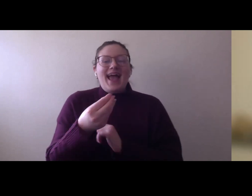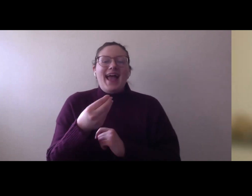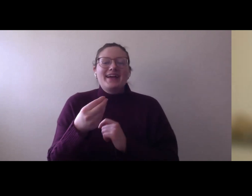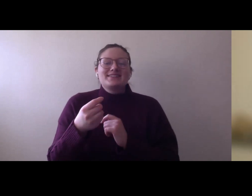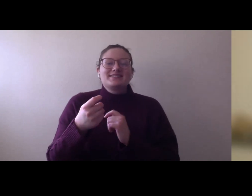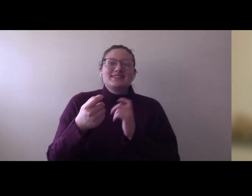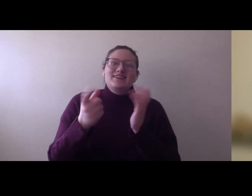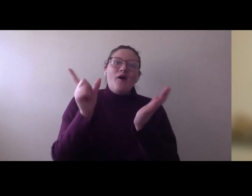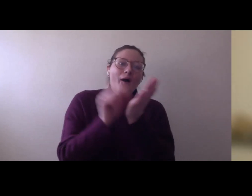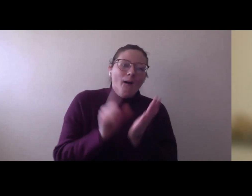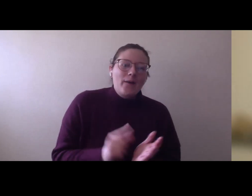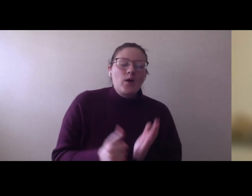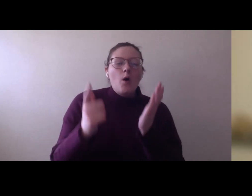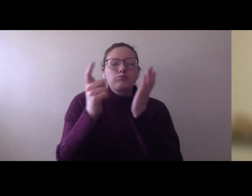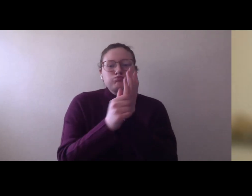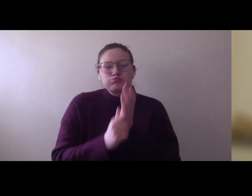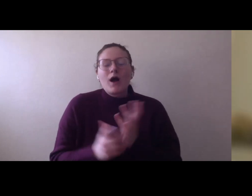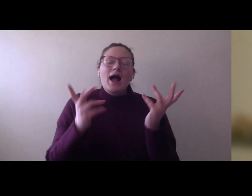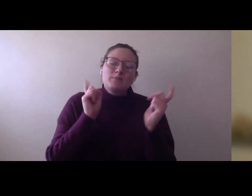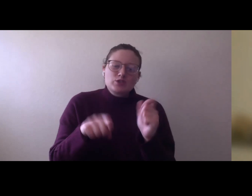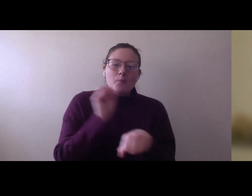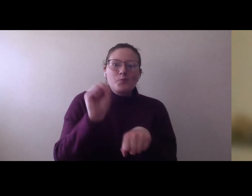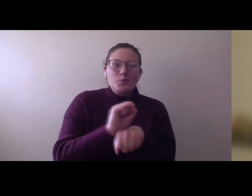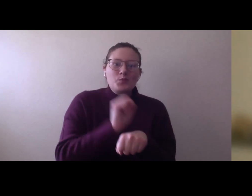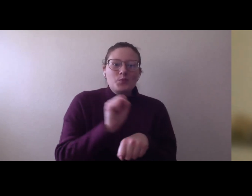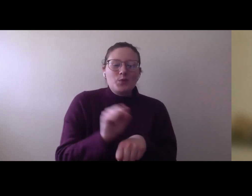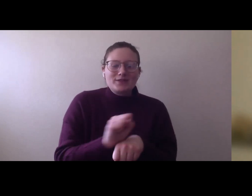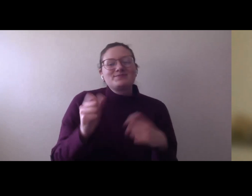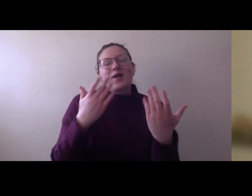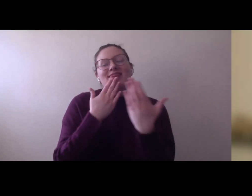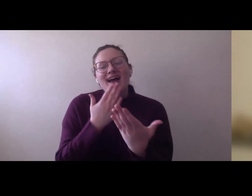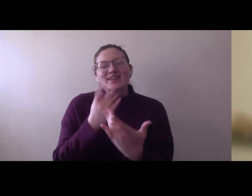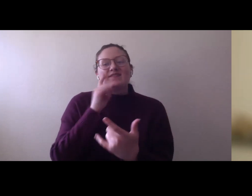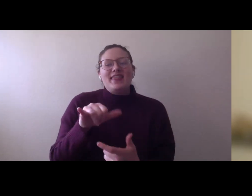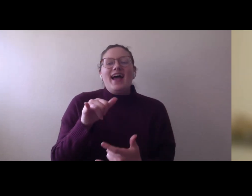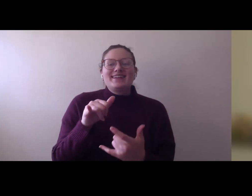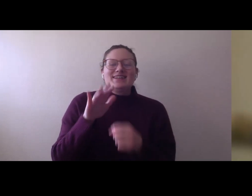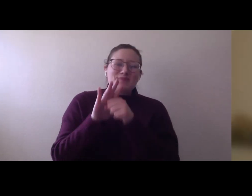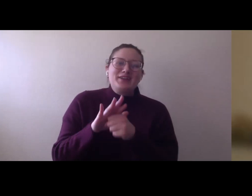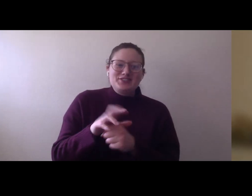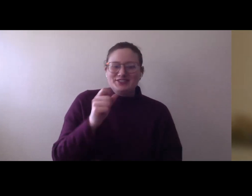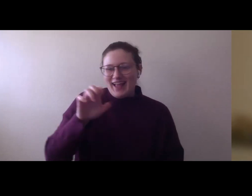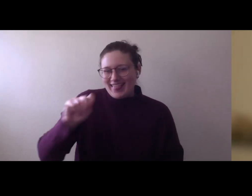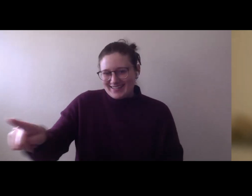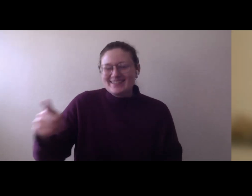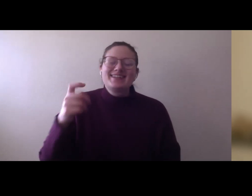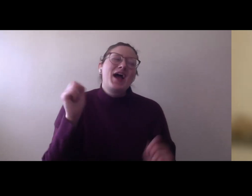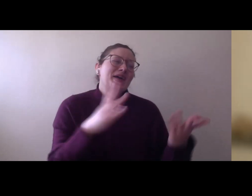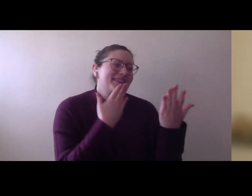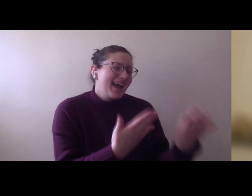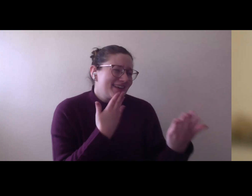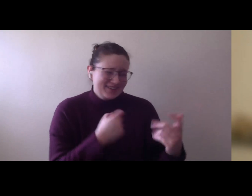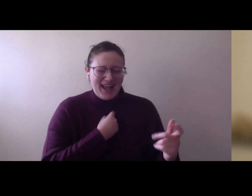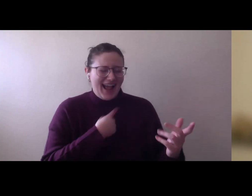that but anyway, I should be working on that. So thanks for that pressure, Shellen. Okay, sorry, I didn't mean